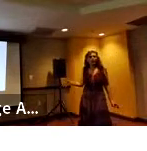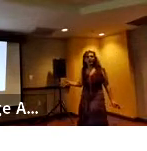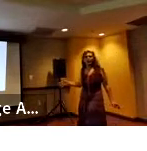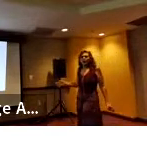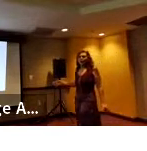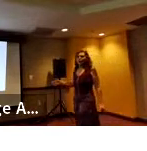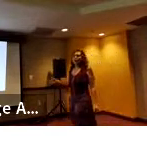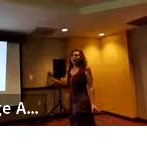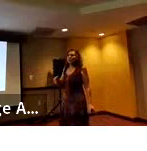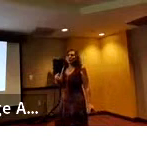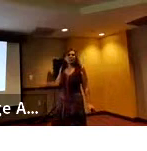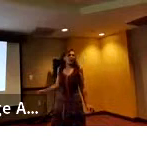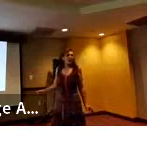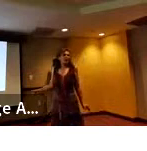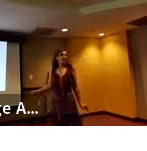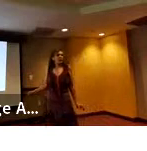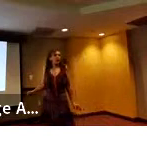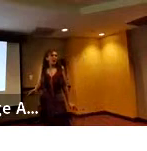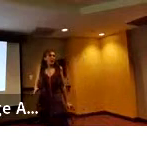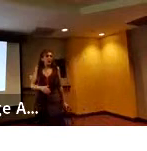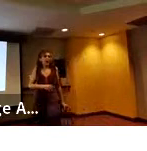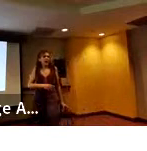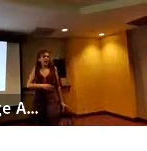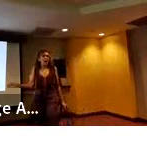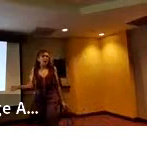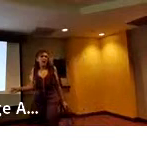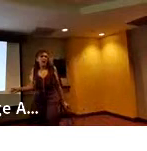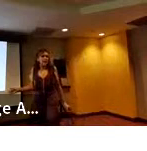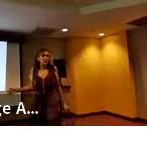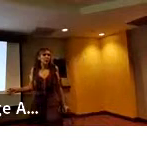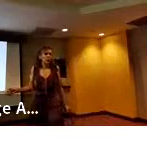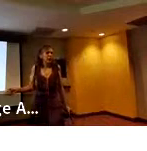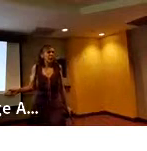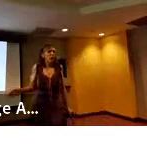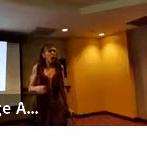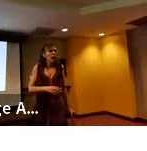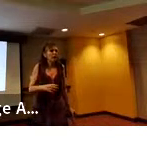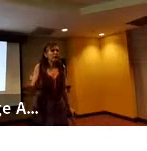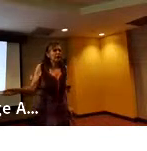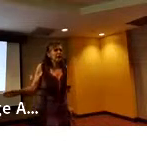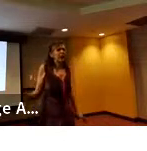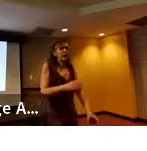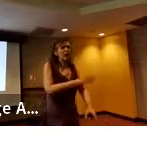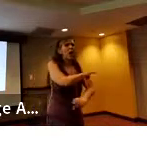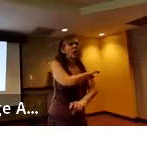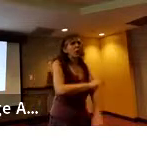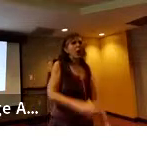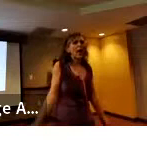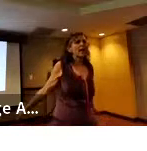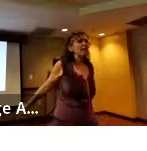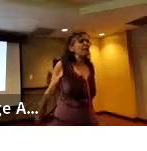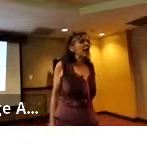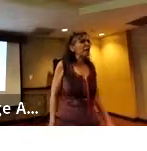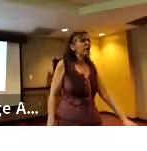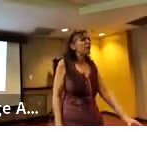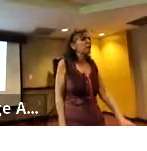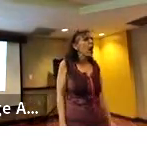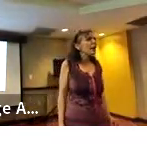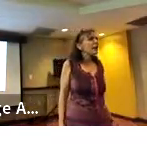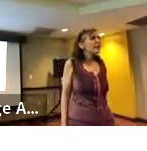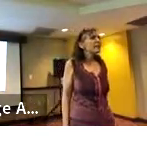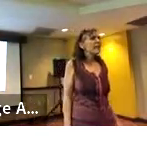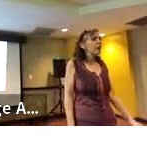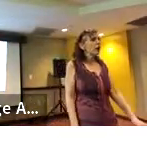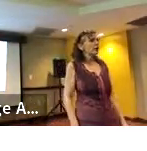your location, no matter what speed, no matter what economic system, and all of these things have gone away in favor